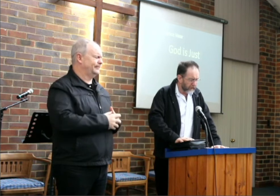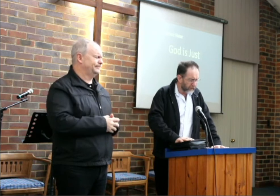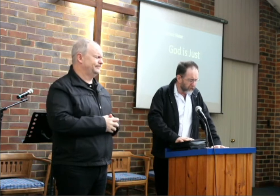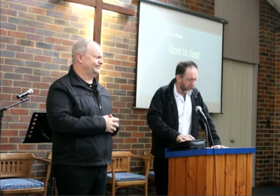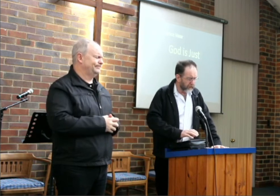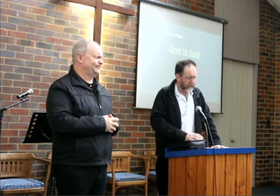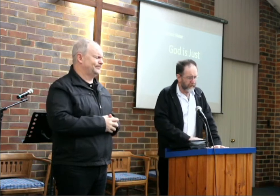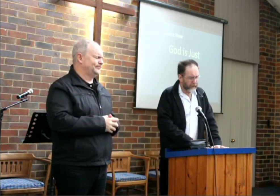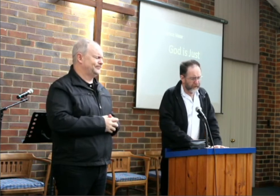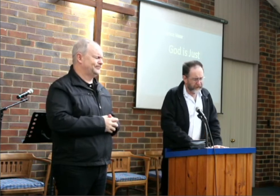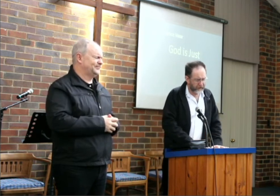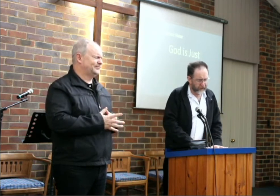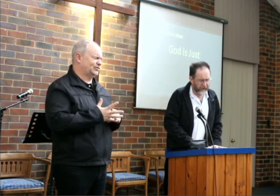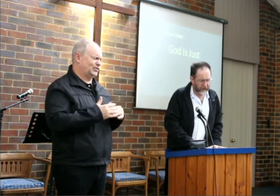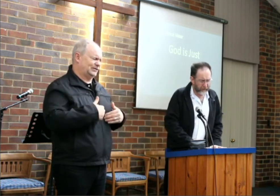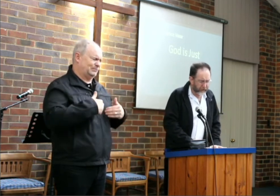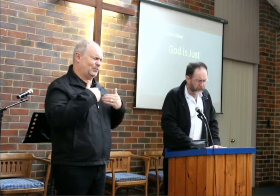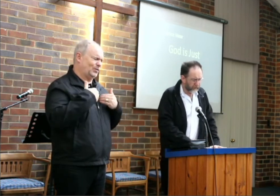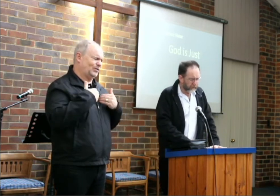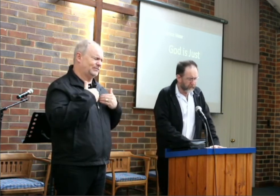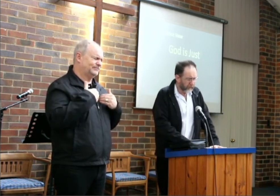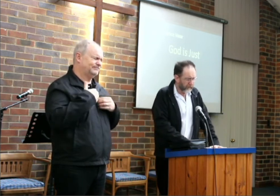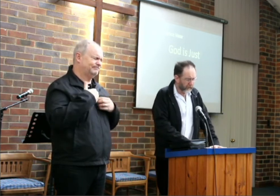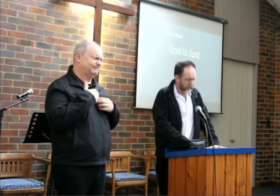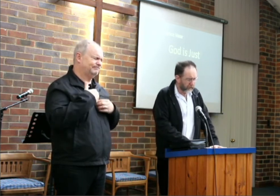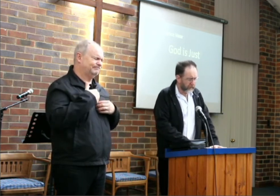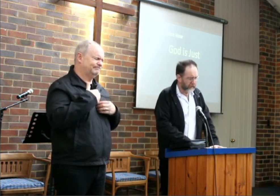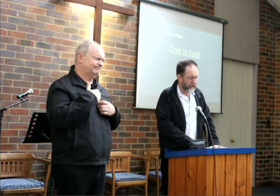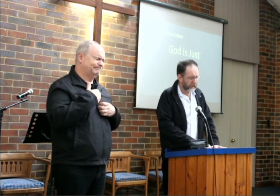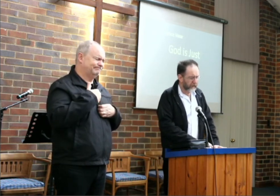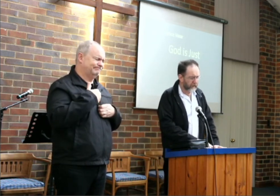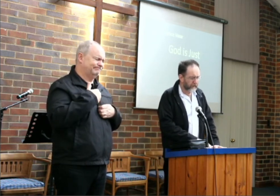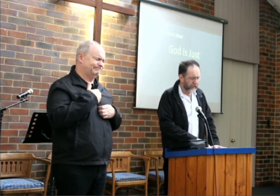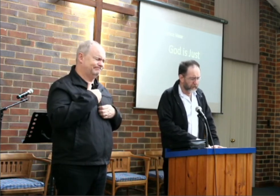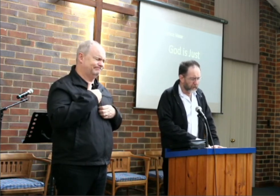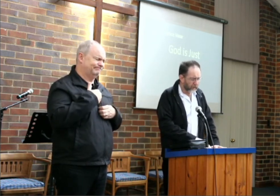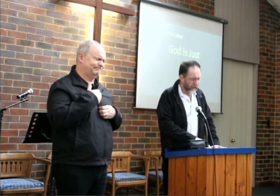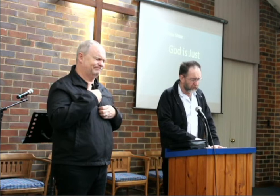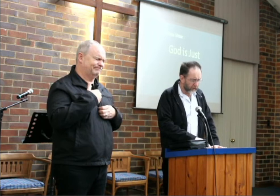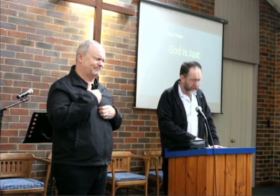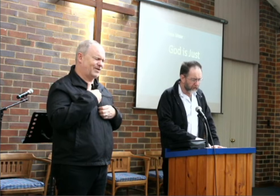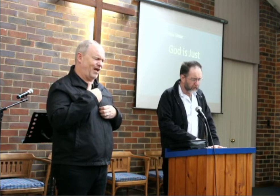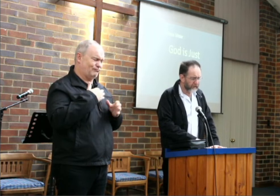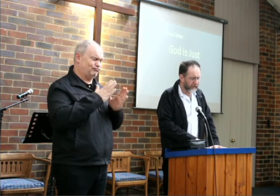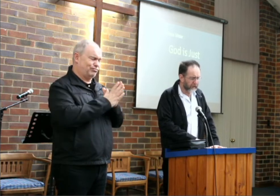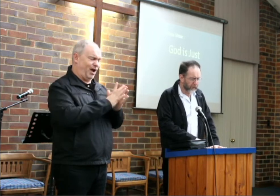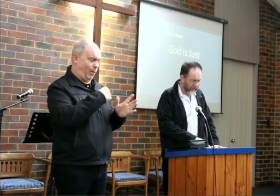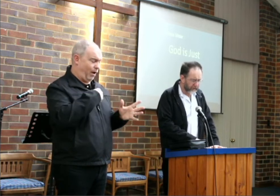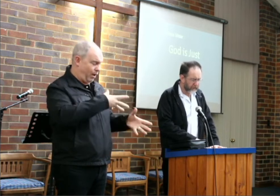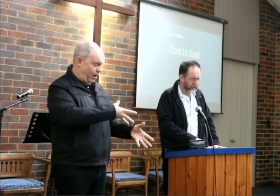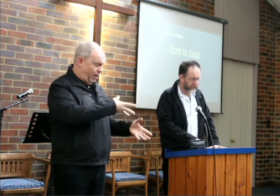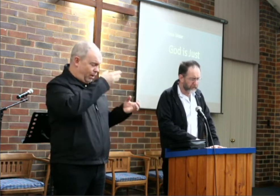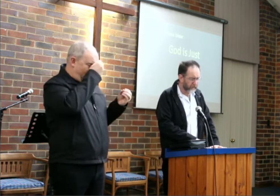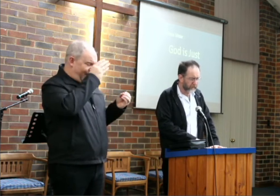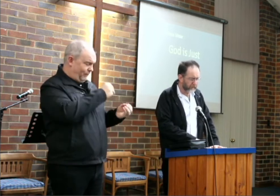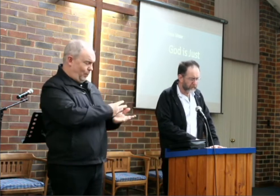And this morning I pray as I preach from your word, and that what I say